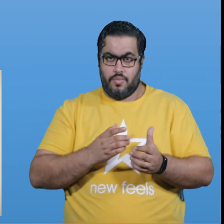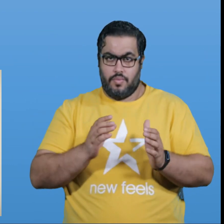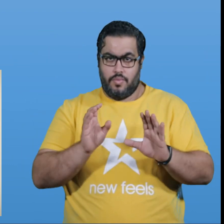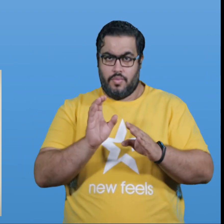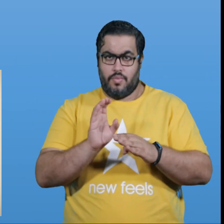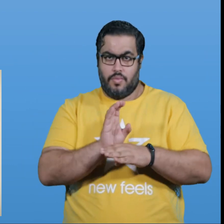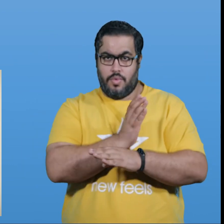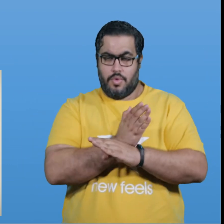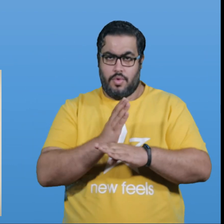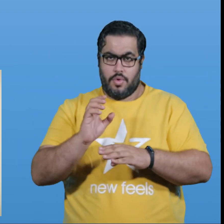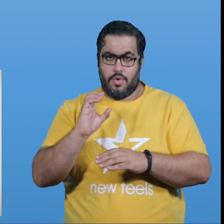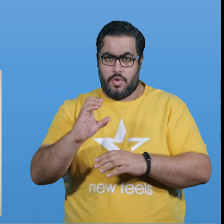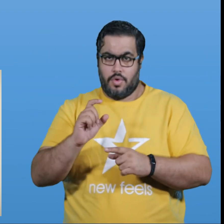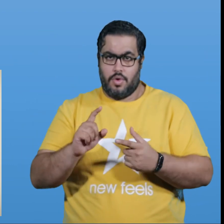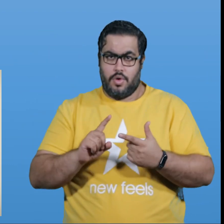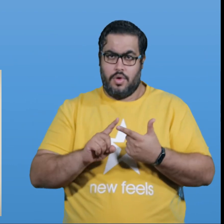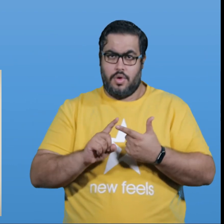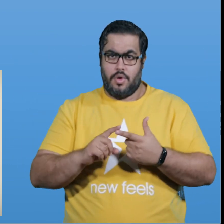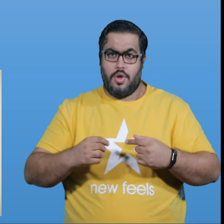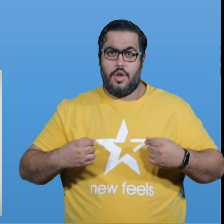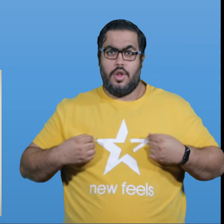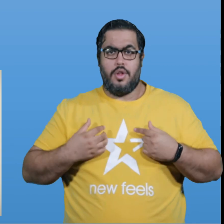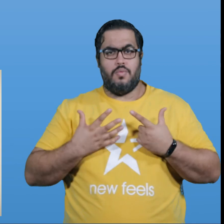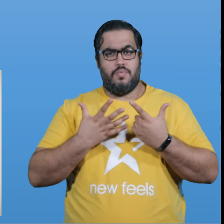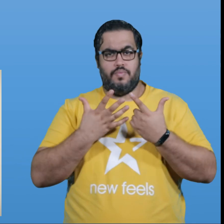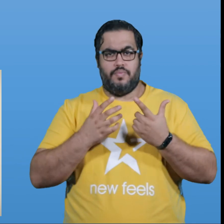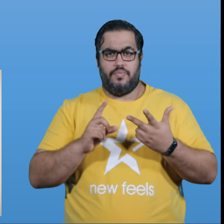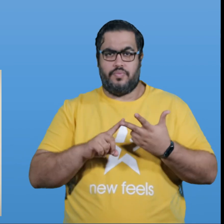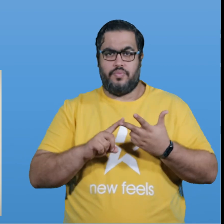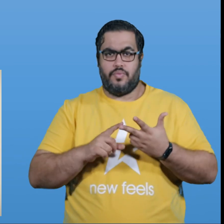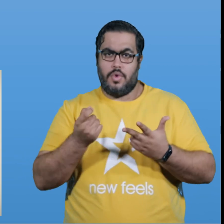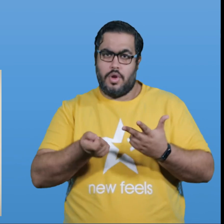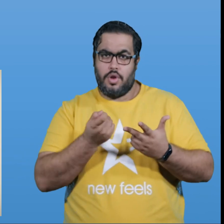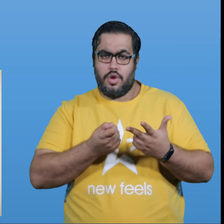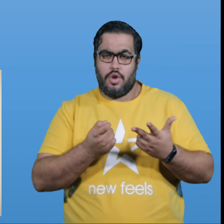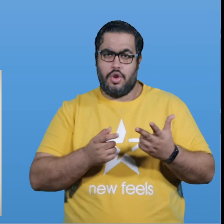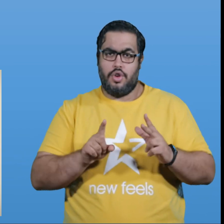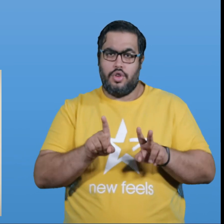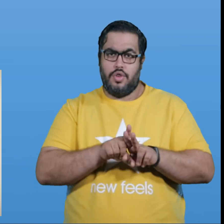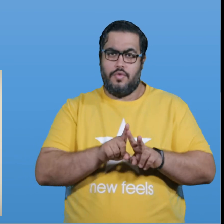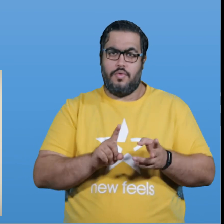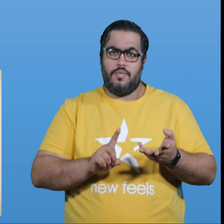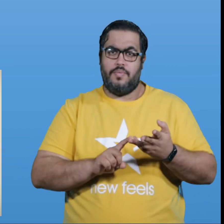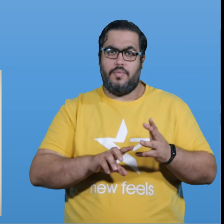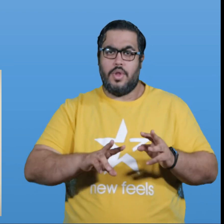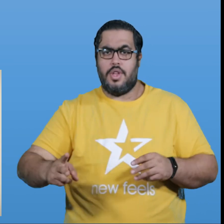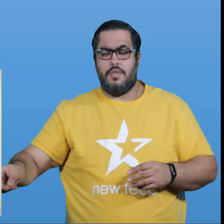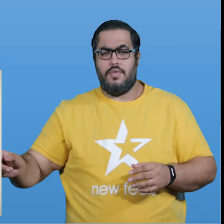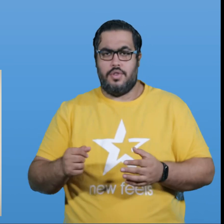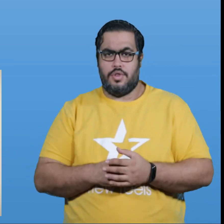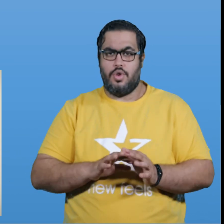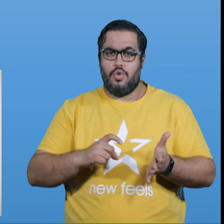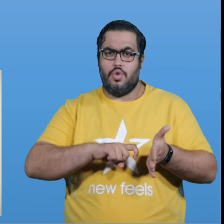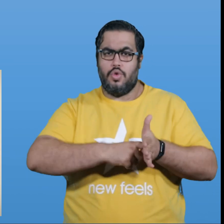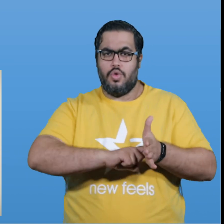Excellent job. You have whole nation as a key word. So based on this and the sentence, the answer must